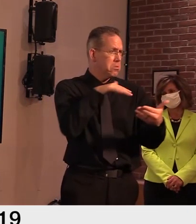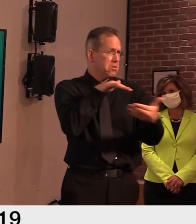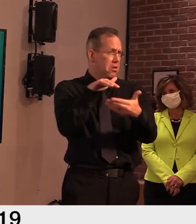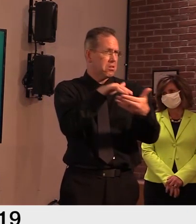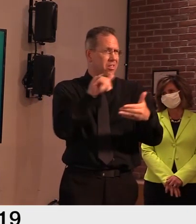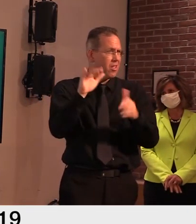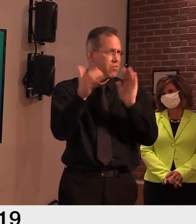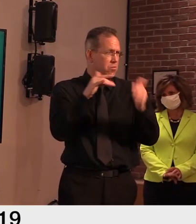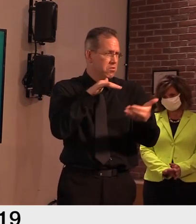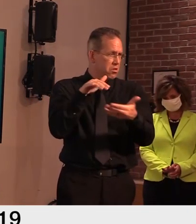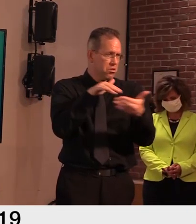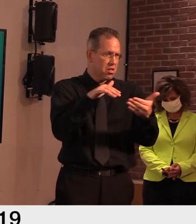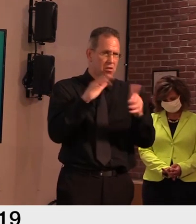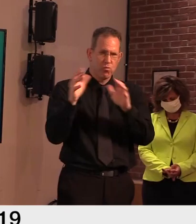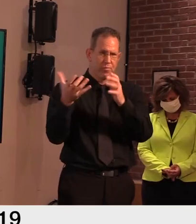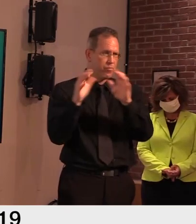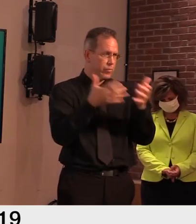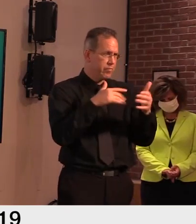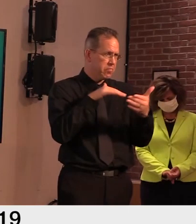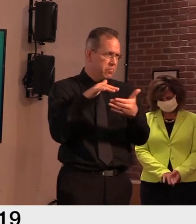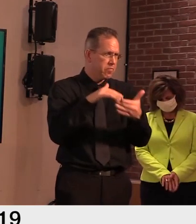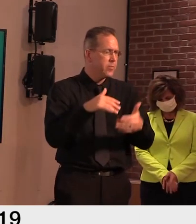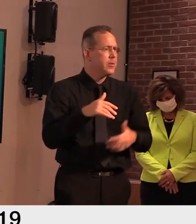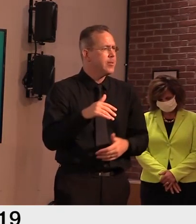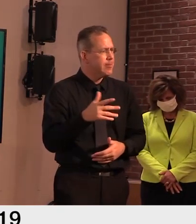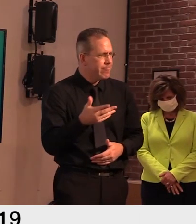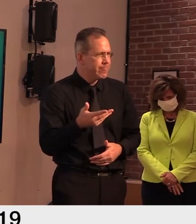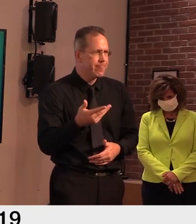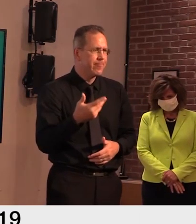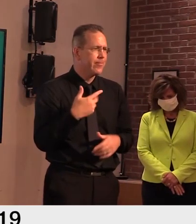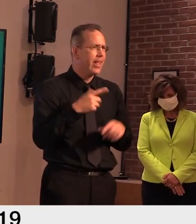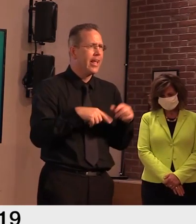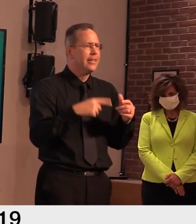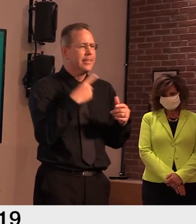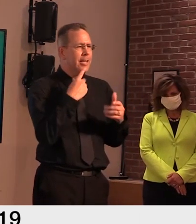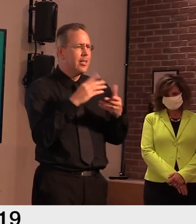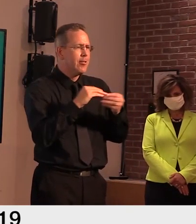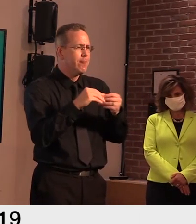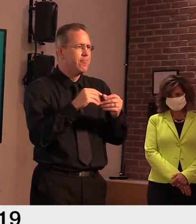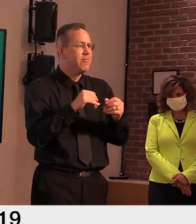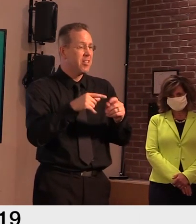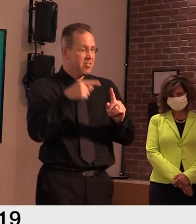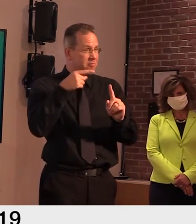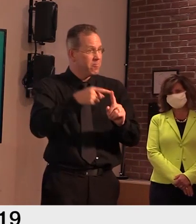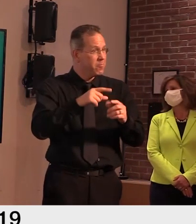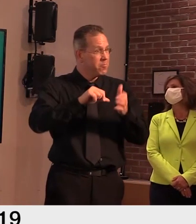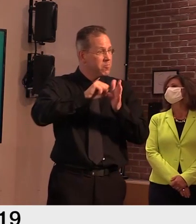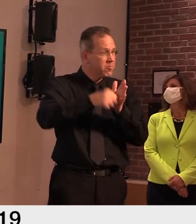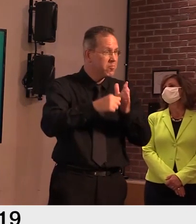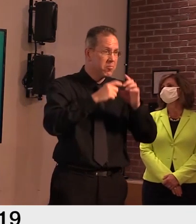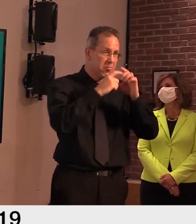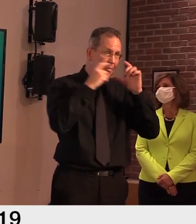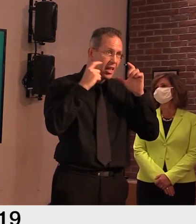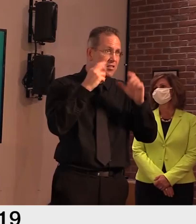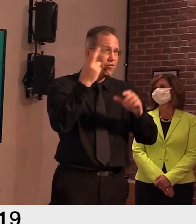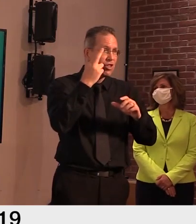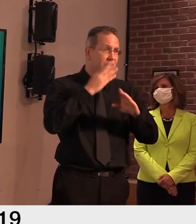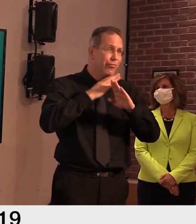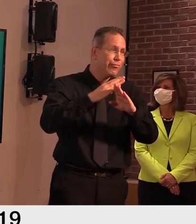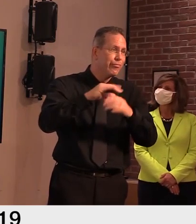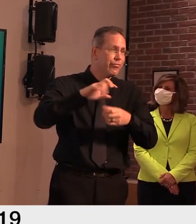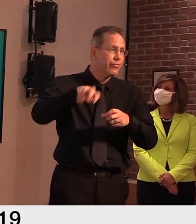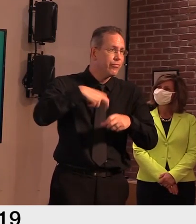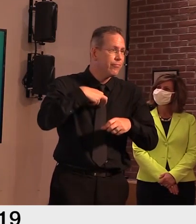is very encouraging with regard to the masks, but like any such study, being a